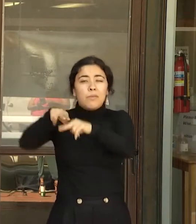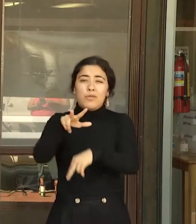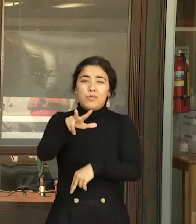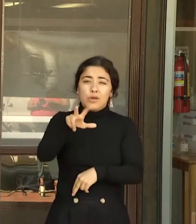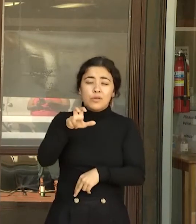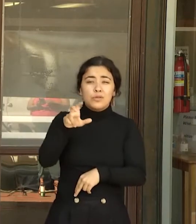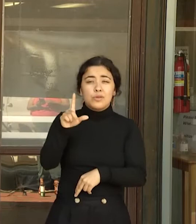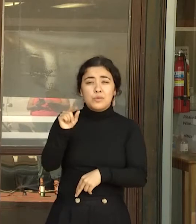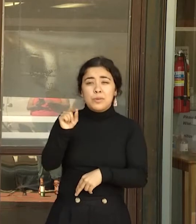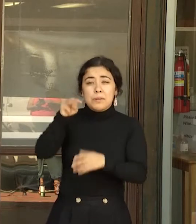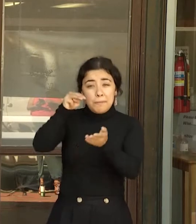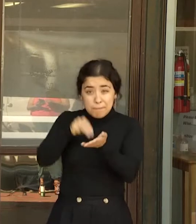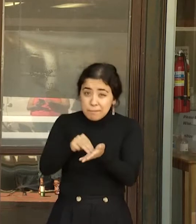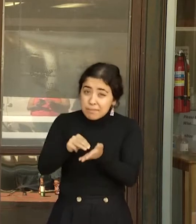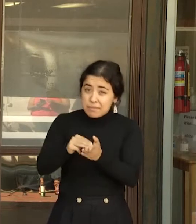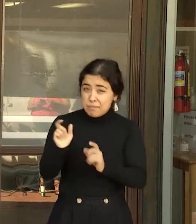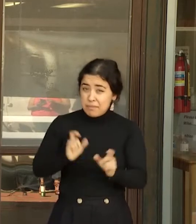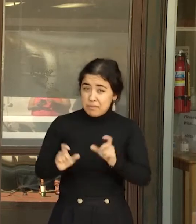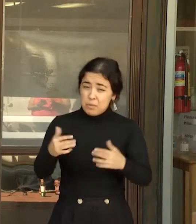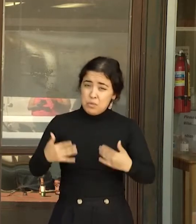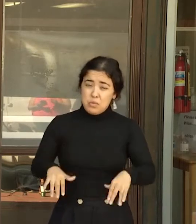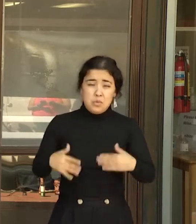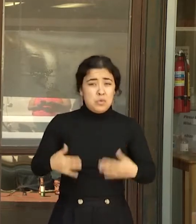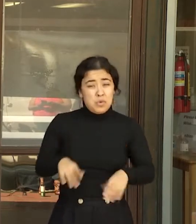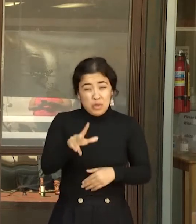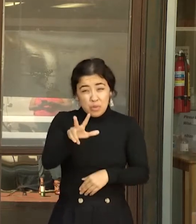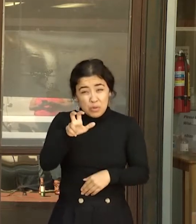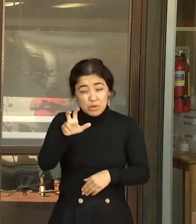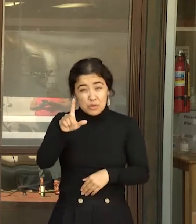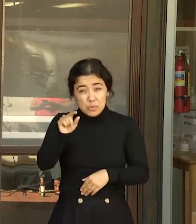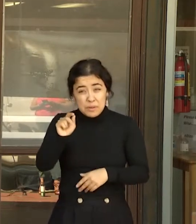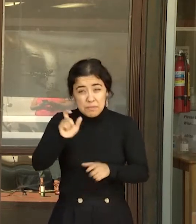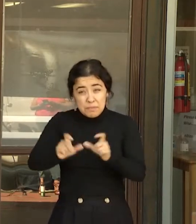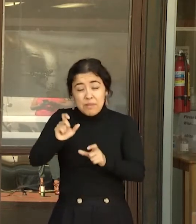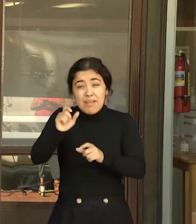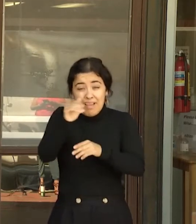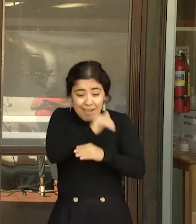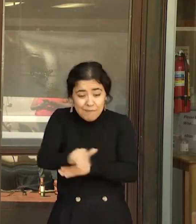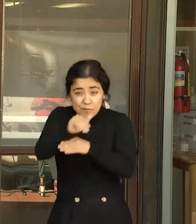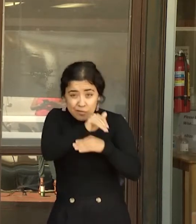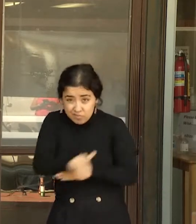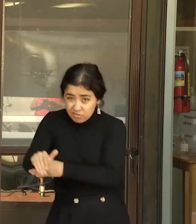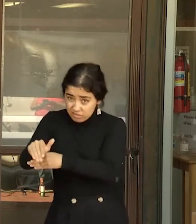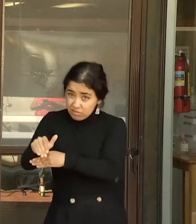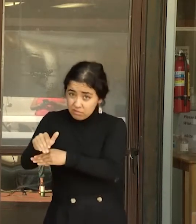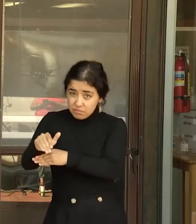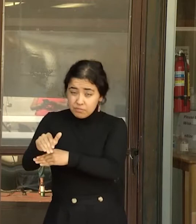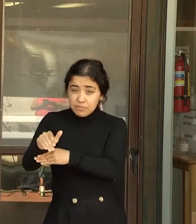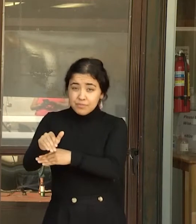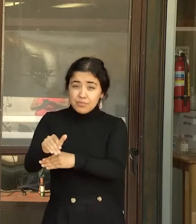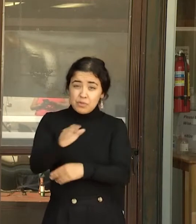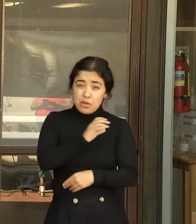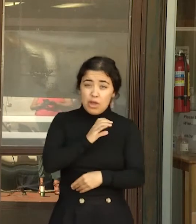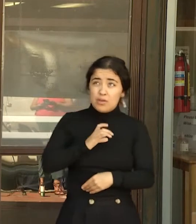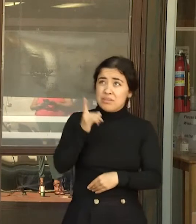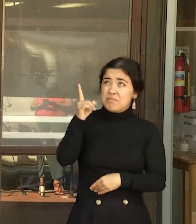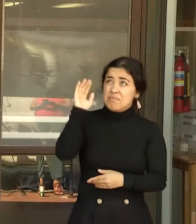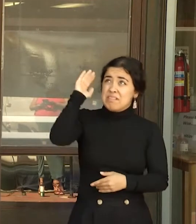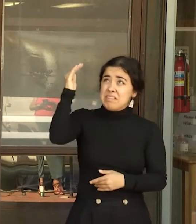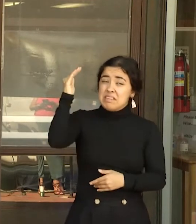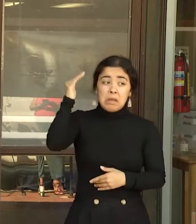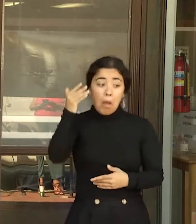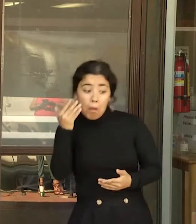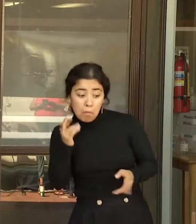million. That's 320 people per night. And Congress seems nowhere near ready to approve